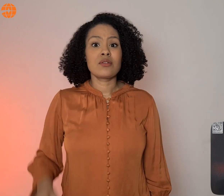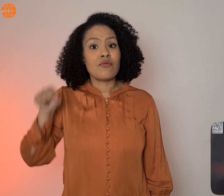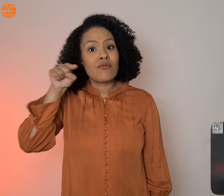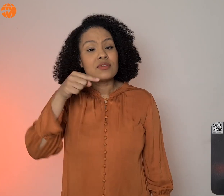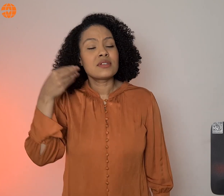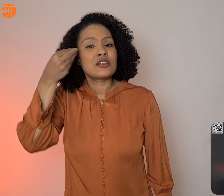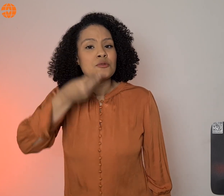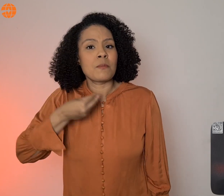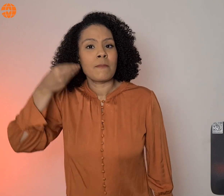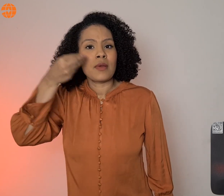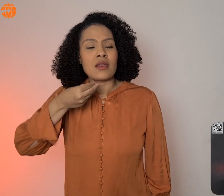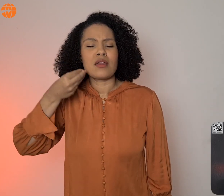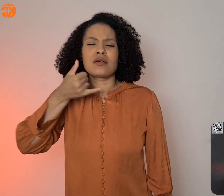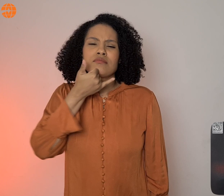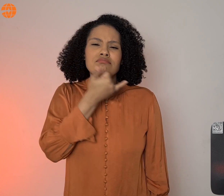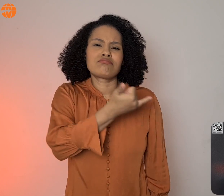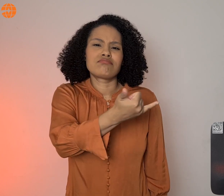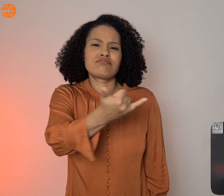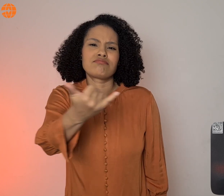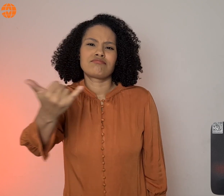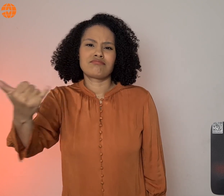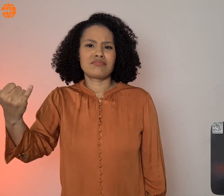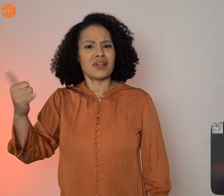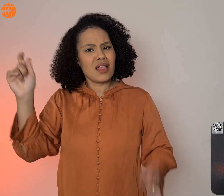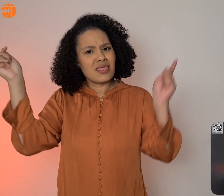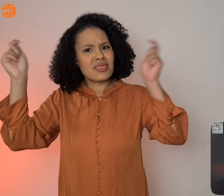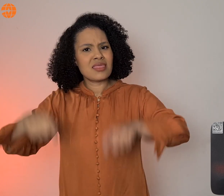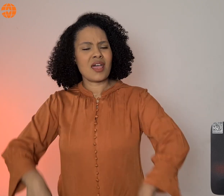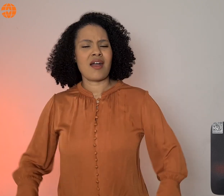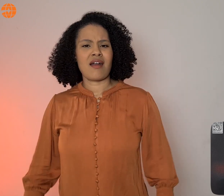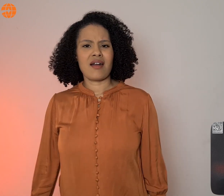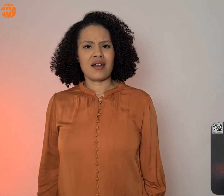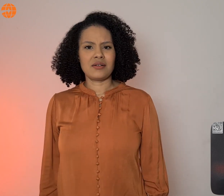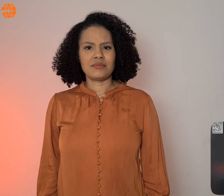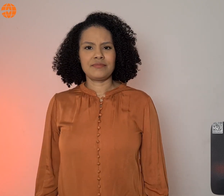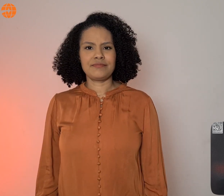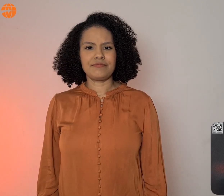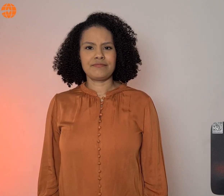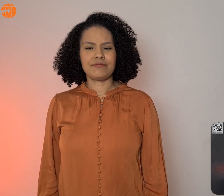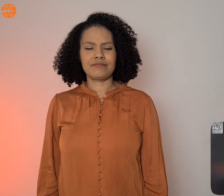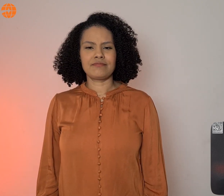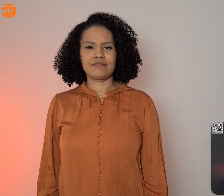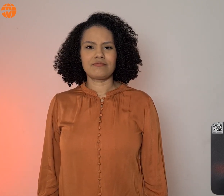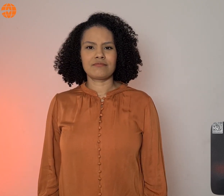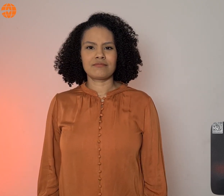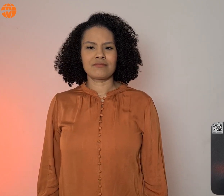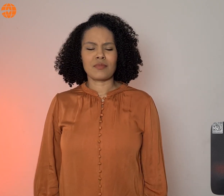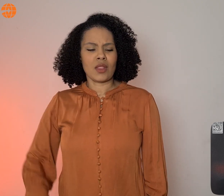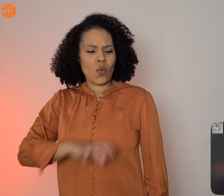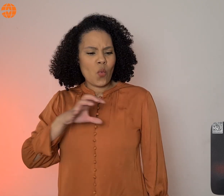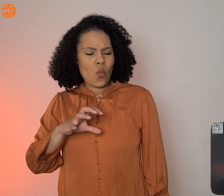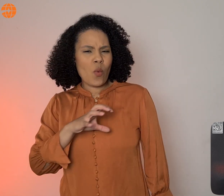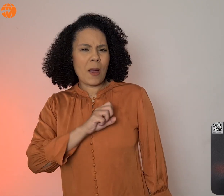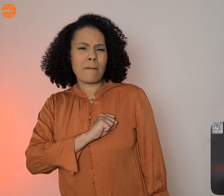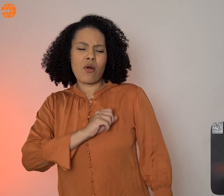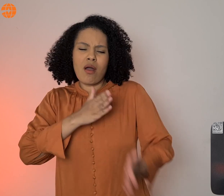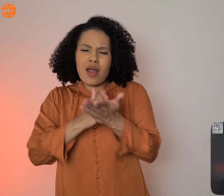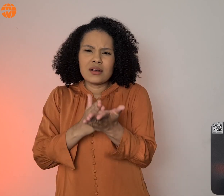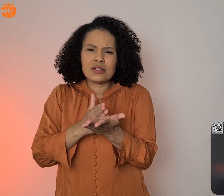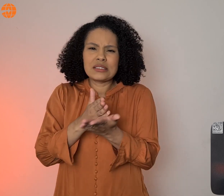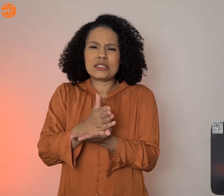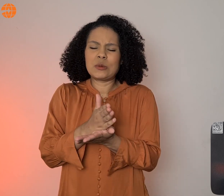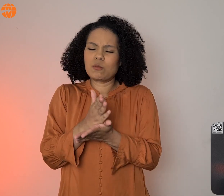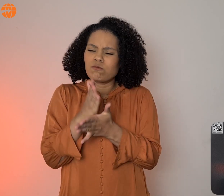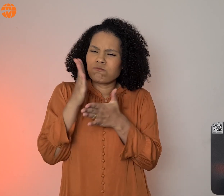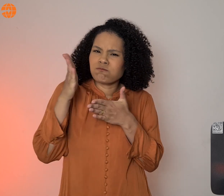is how you experience his forgiveness. É assim que você experimenta o seu perdão. His steadfast love is hesed. Esse